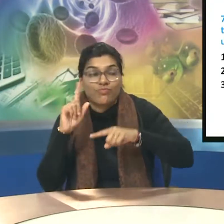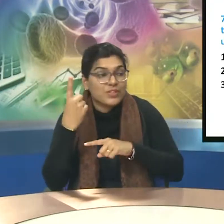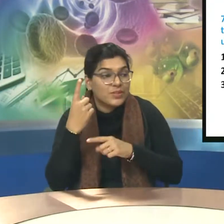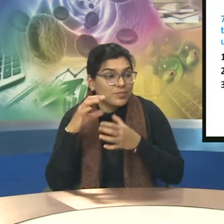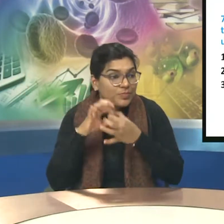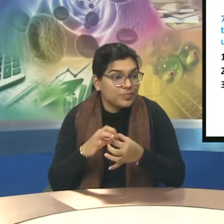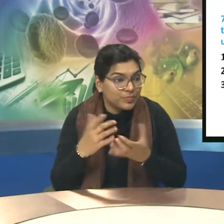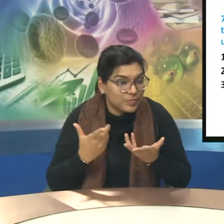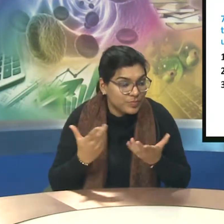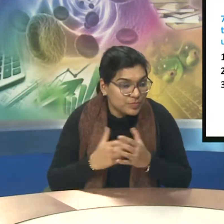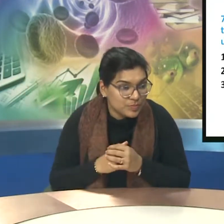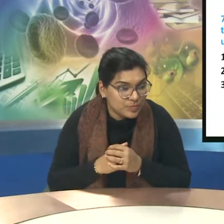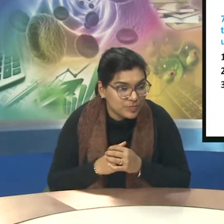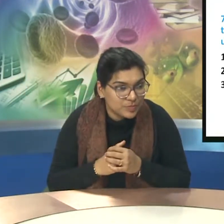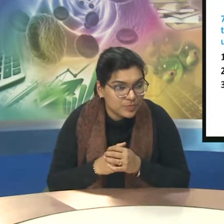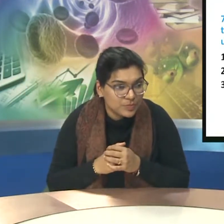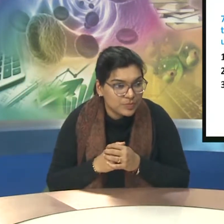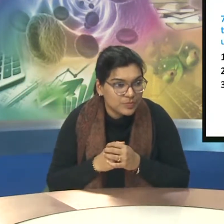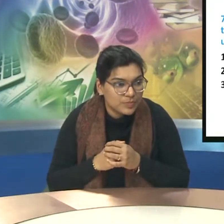or underlining.